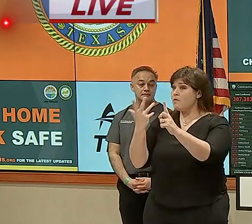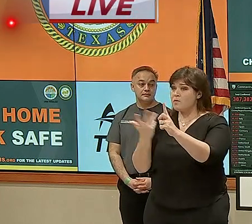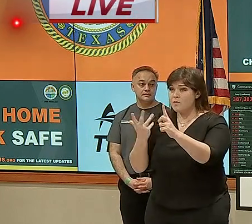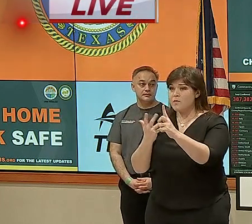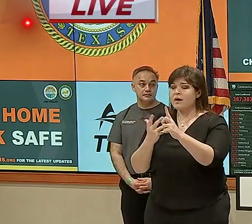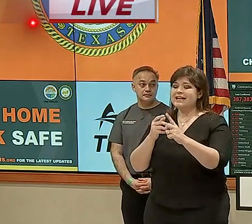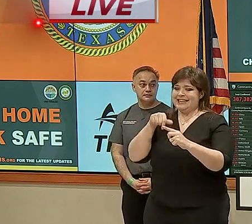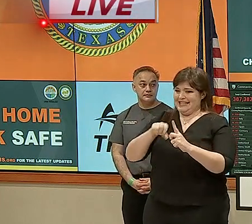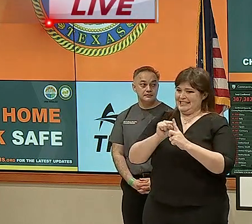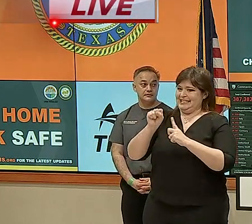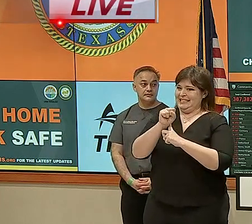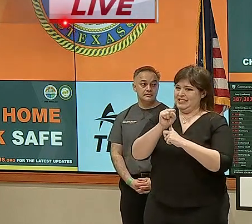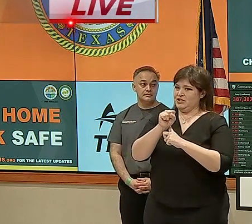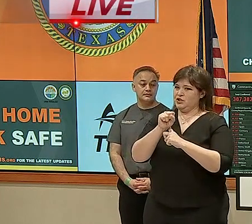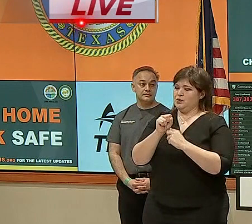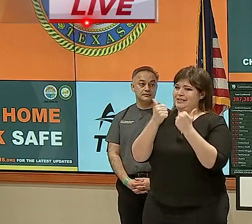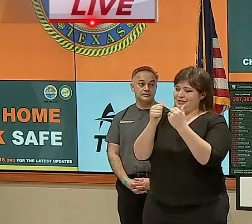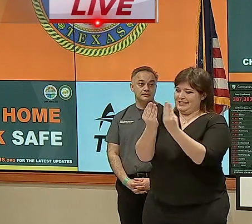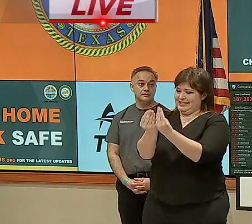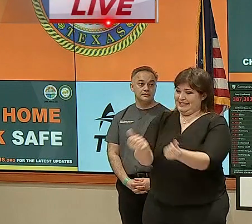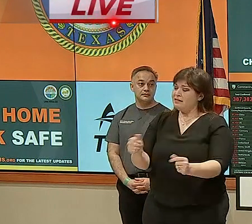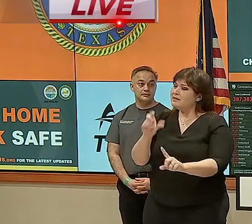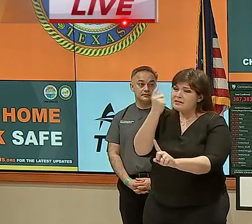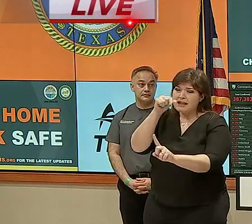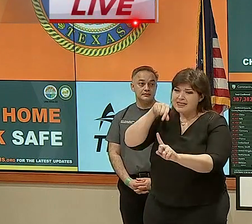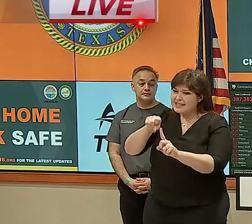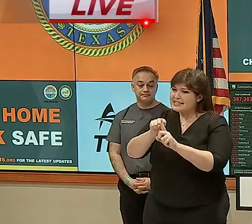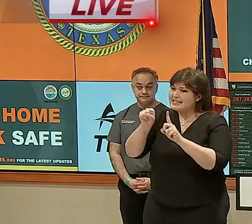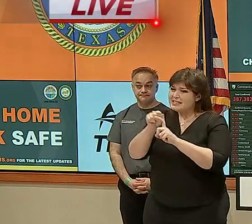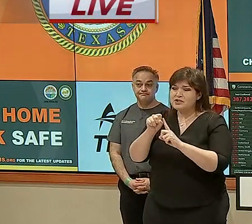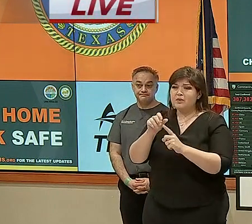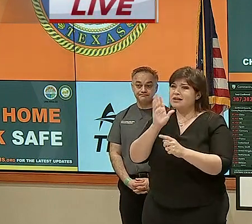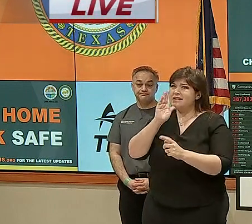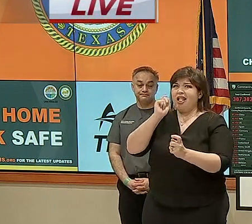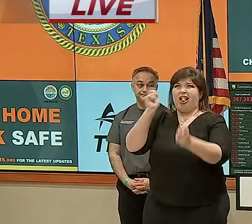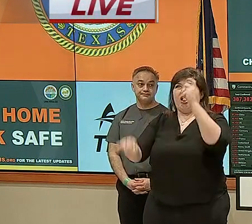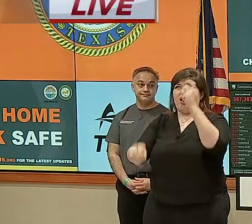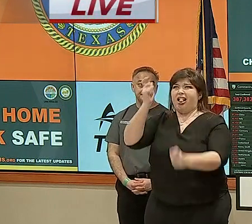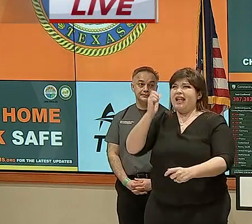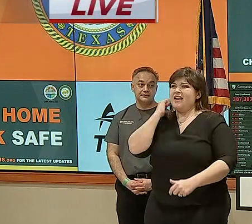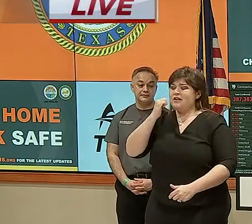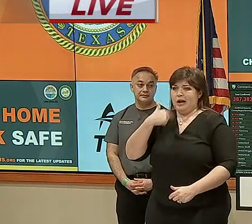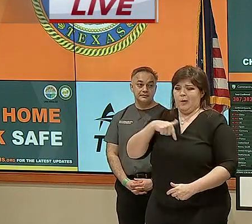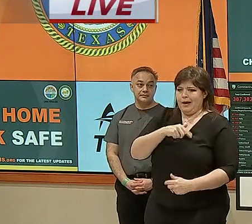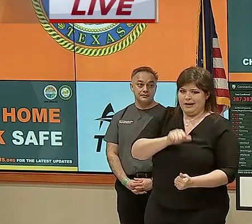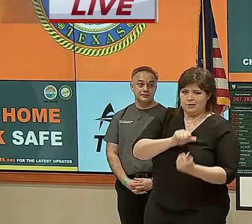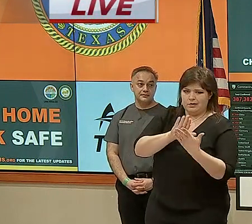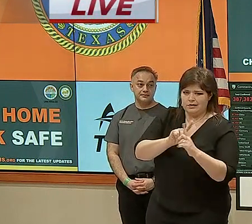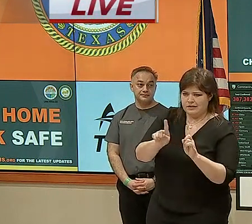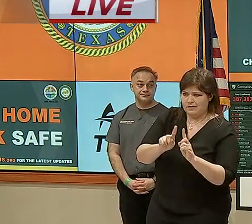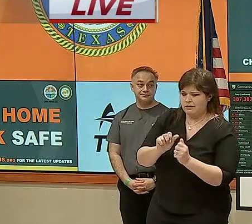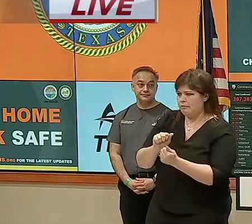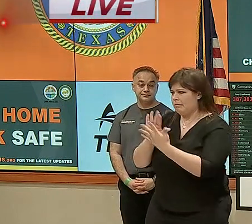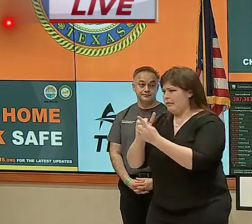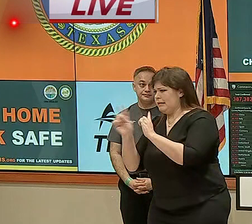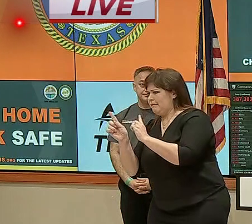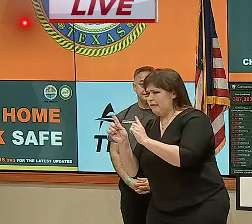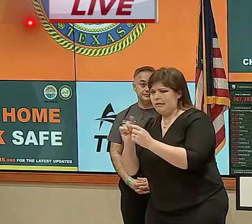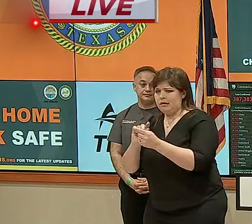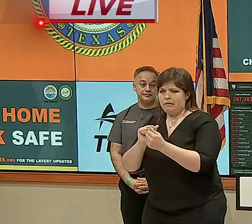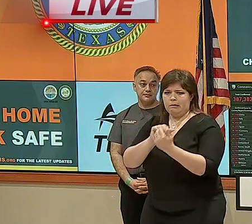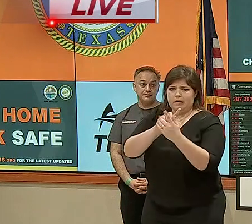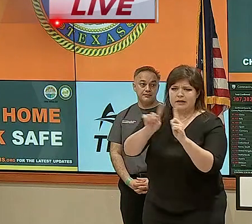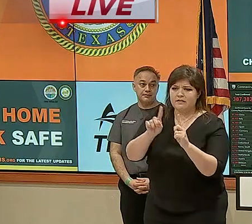a situation that literally changes every day, and sometimes even changes during the course of the